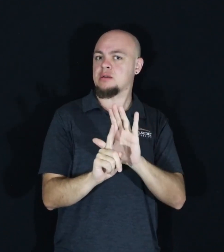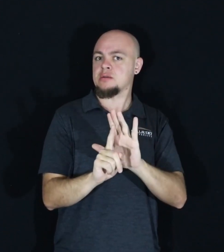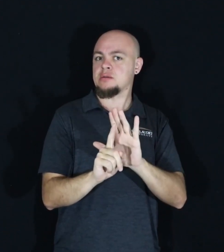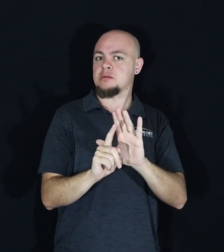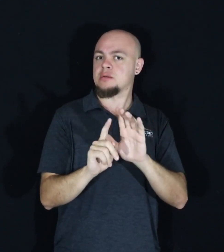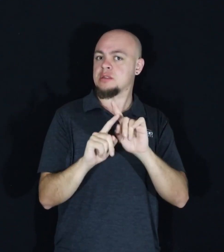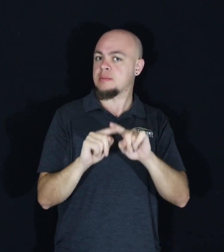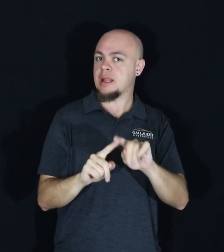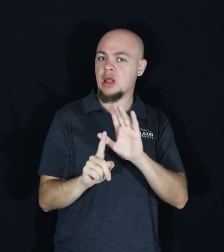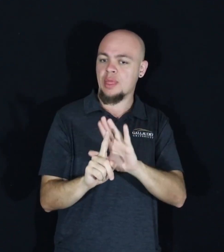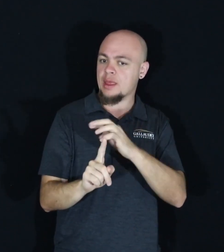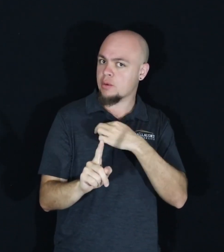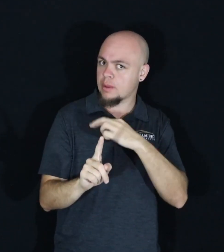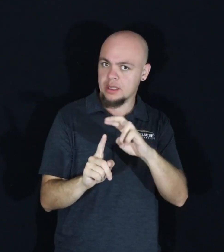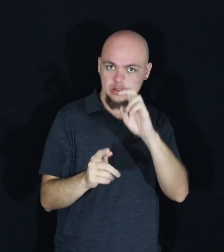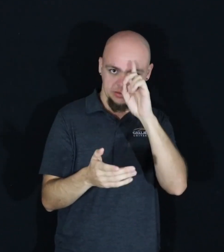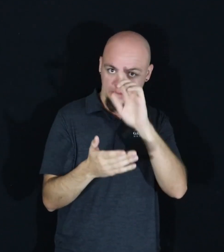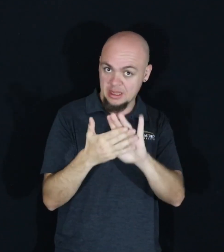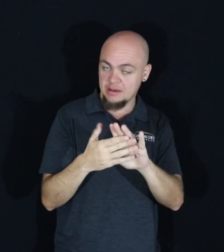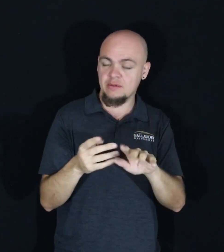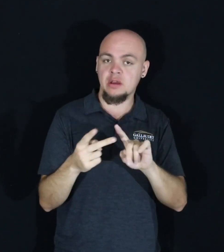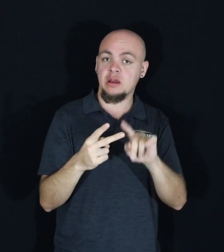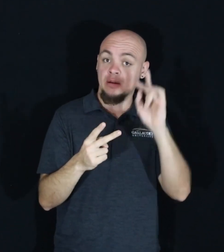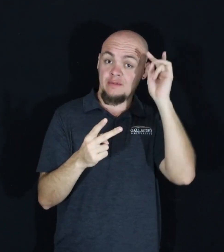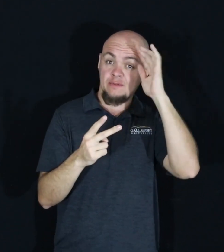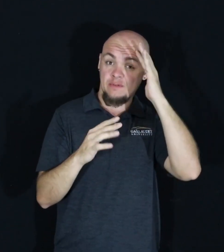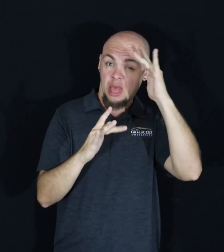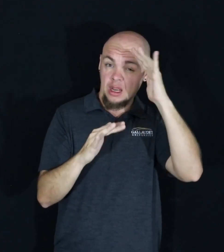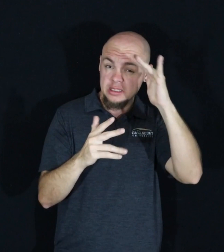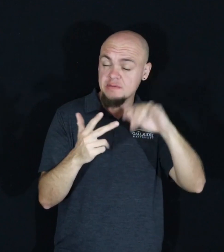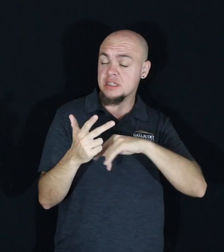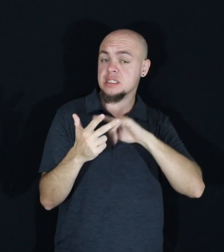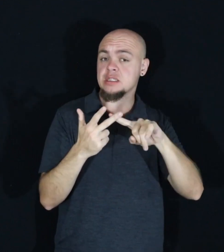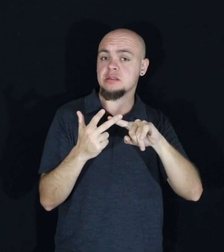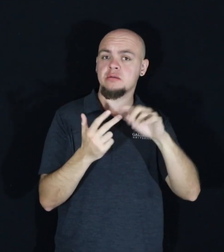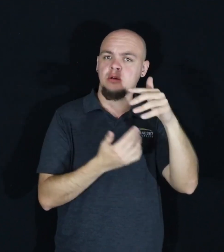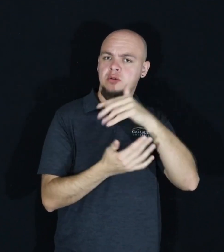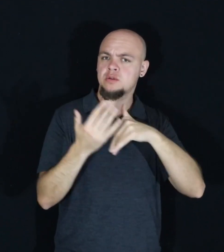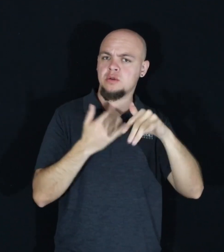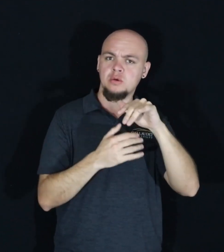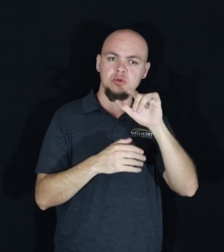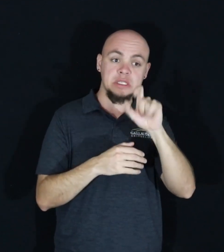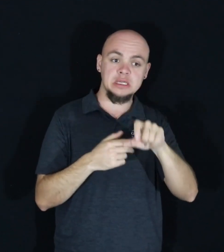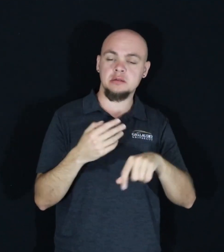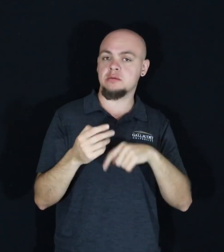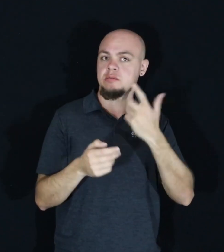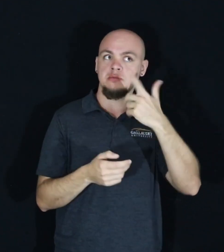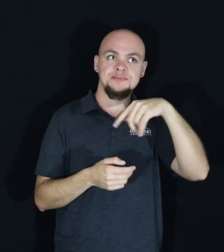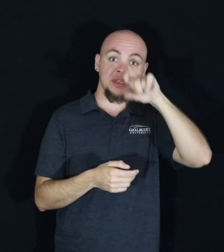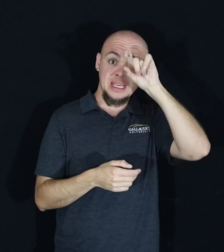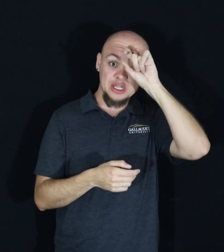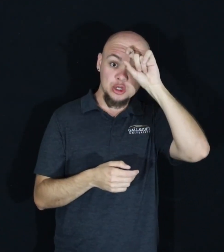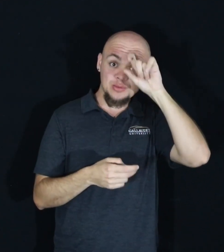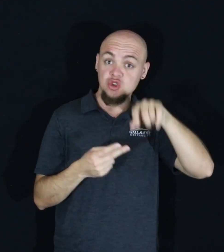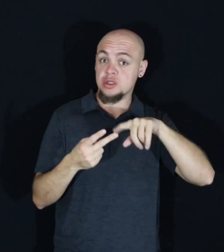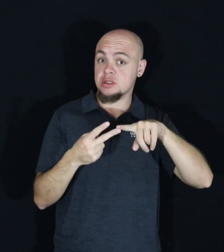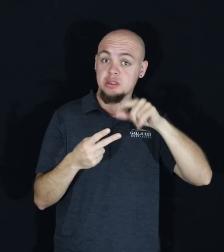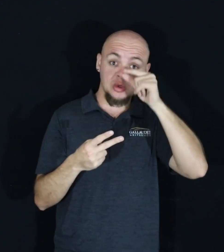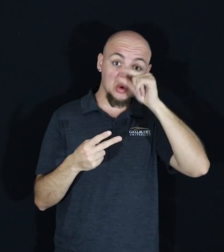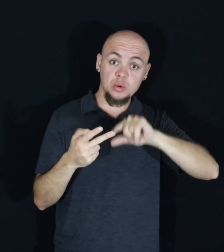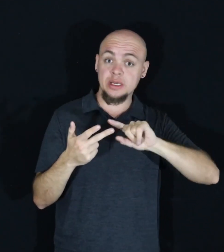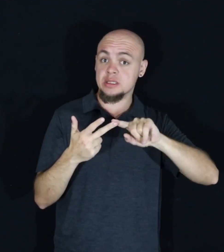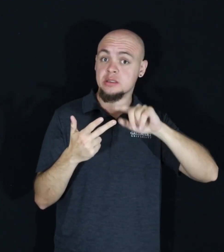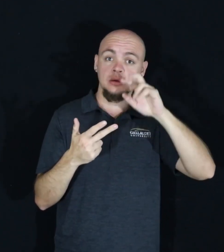religious beliefs, philosophies, and even social needs. From Egyptians to Greeks to Romans